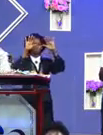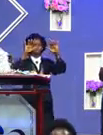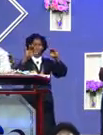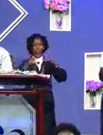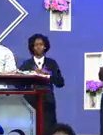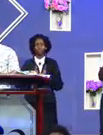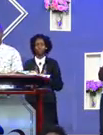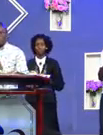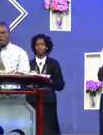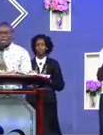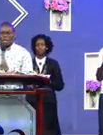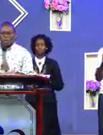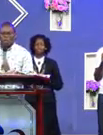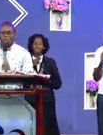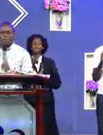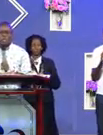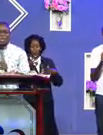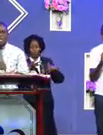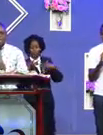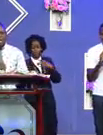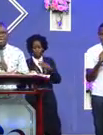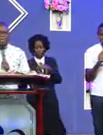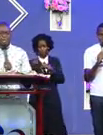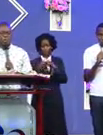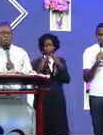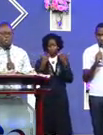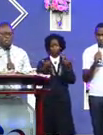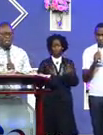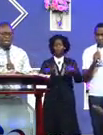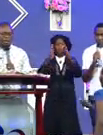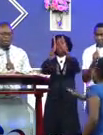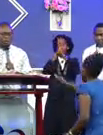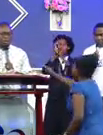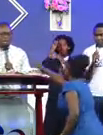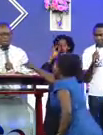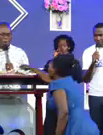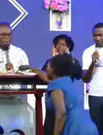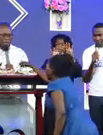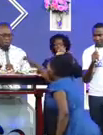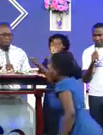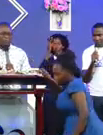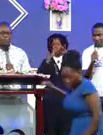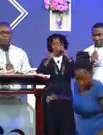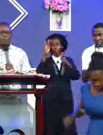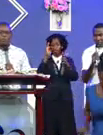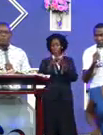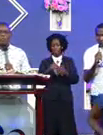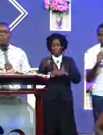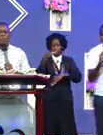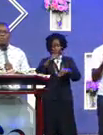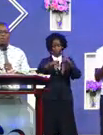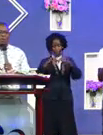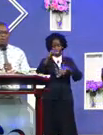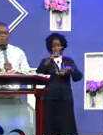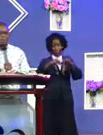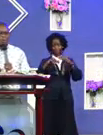Lord bless you. I want to stop here. As I pray, a blessing